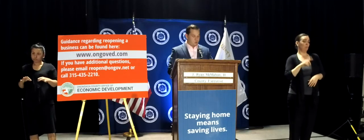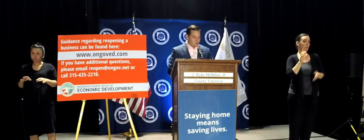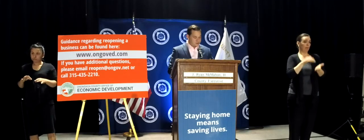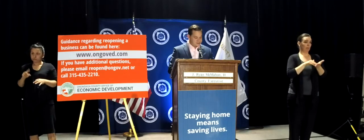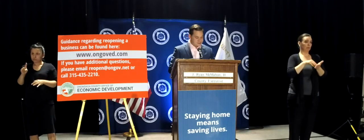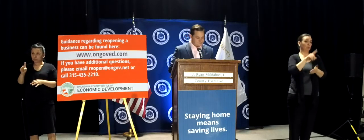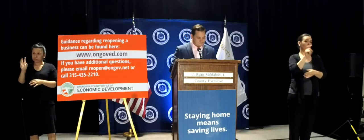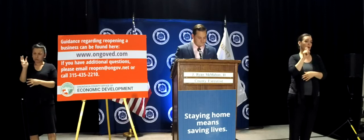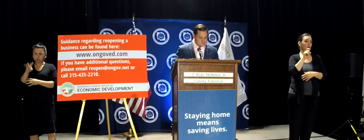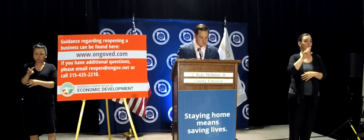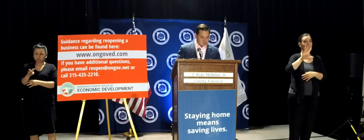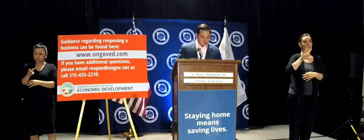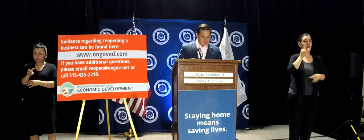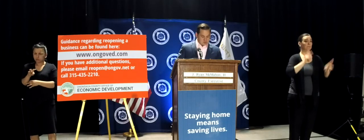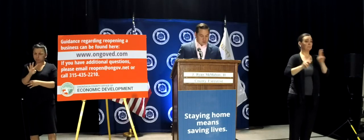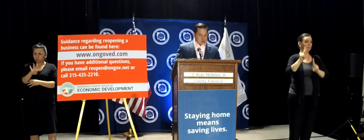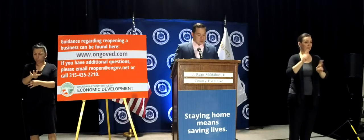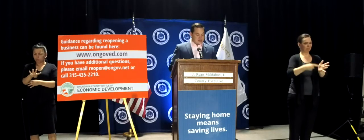isolation or quarantine.